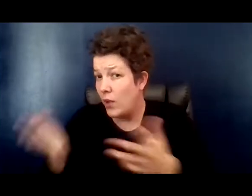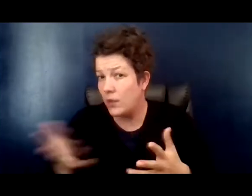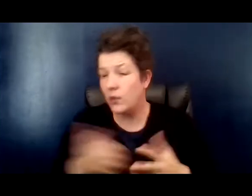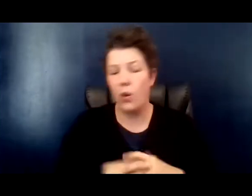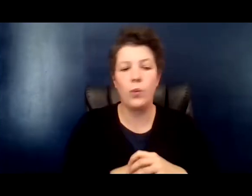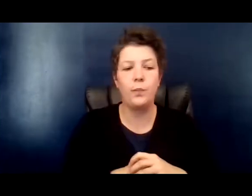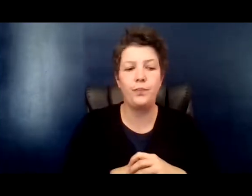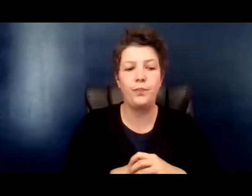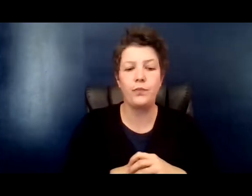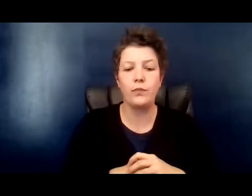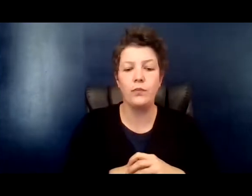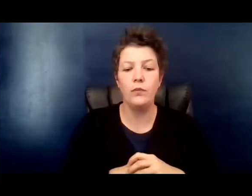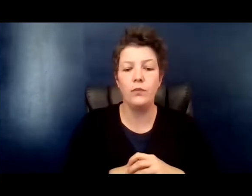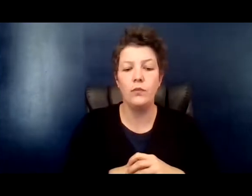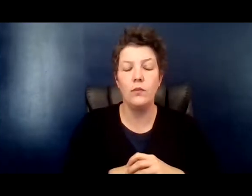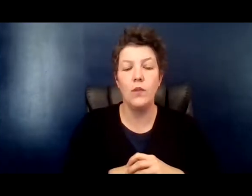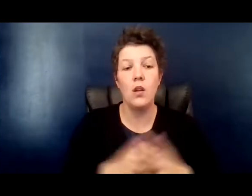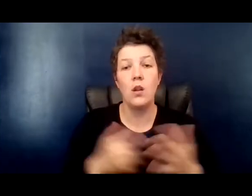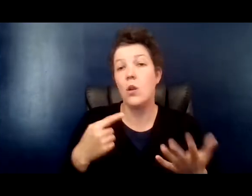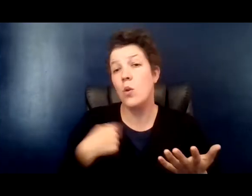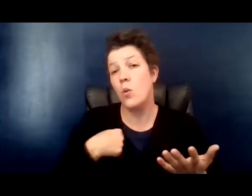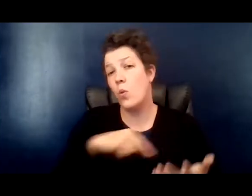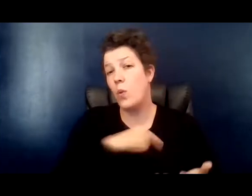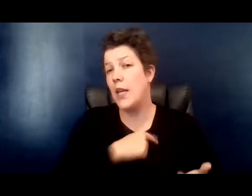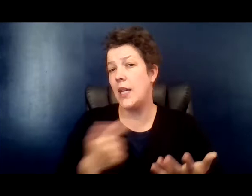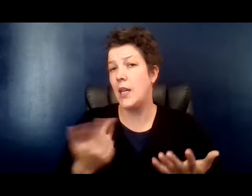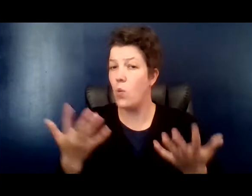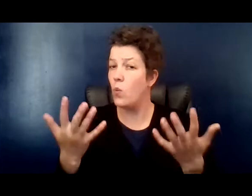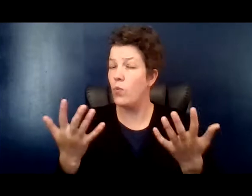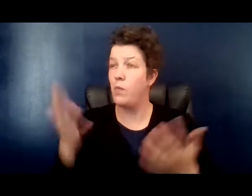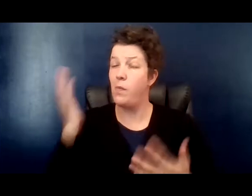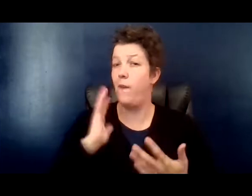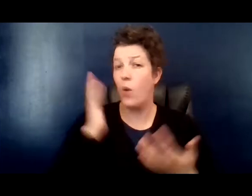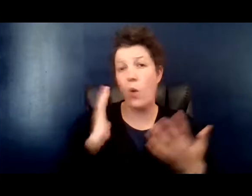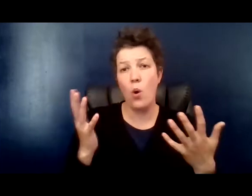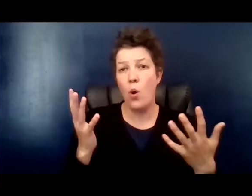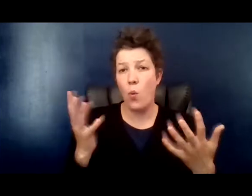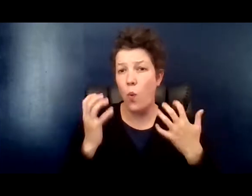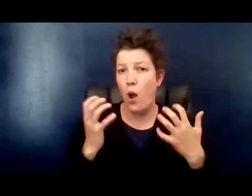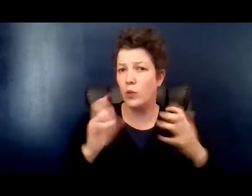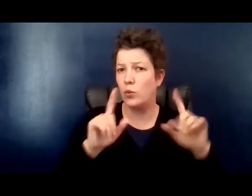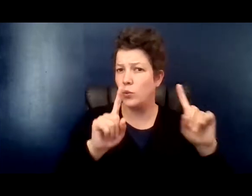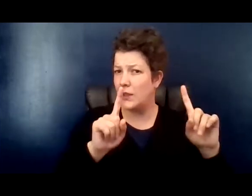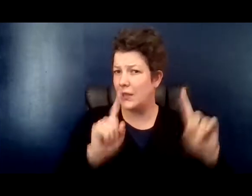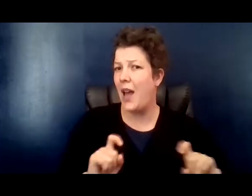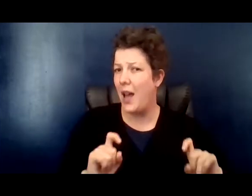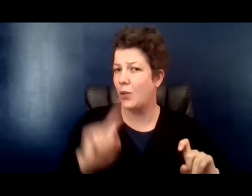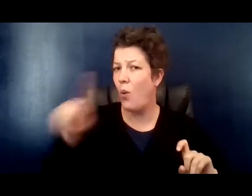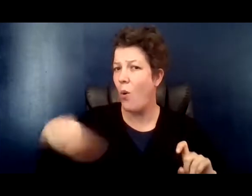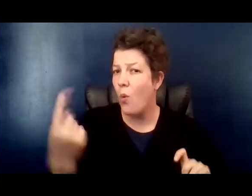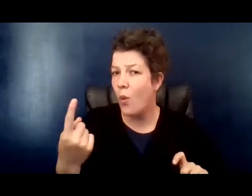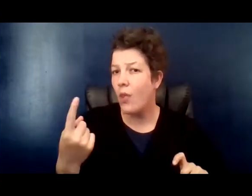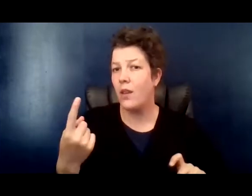you, standing here the first day, is we wanted to test, you know, the people that were patients in the hospital, the